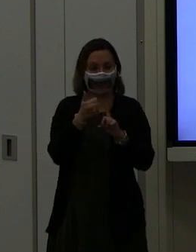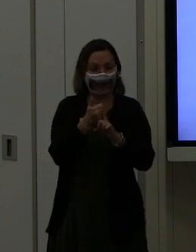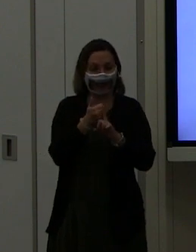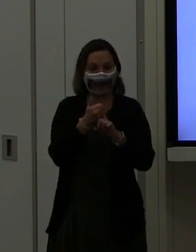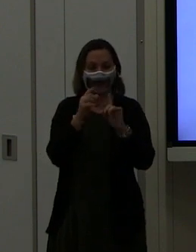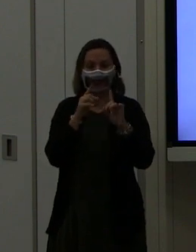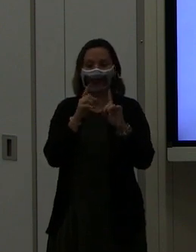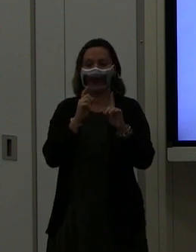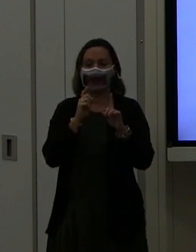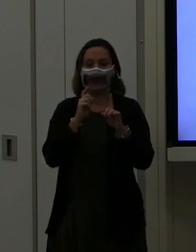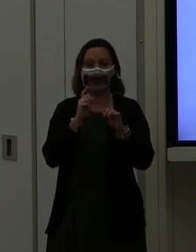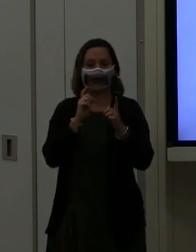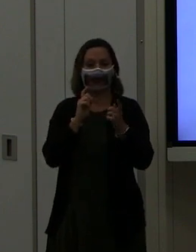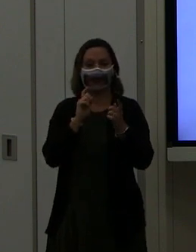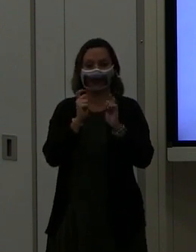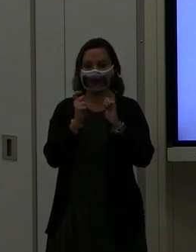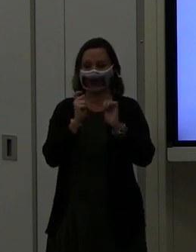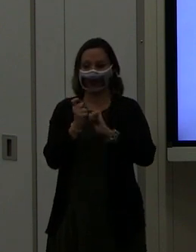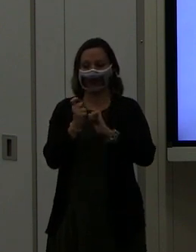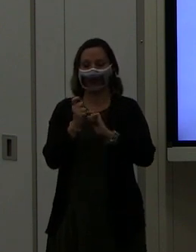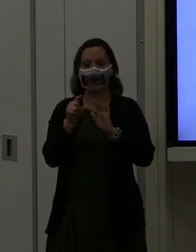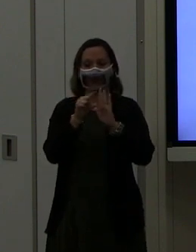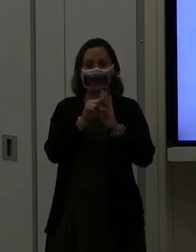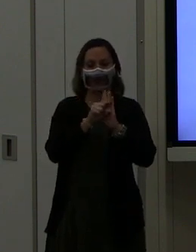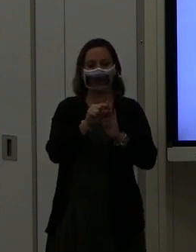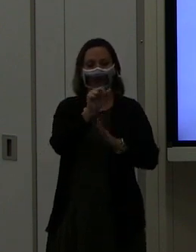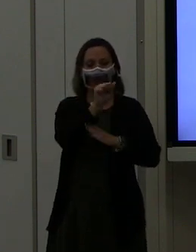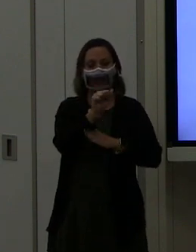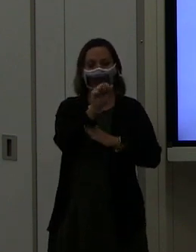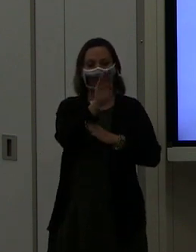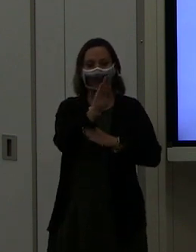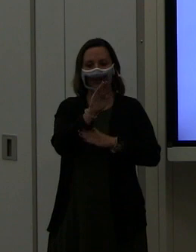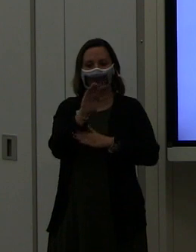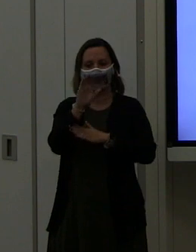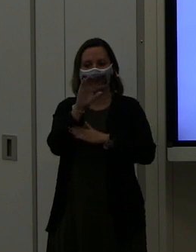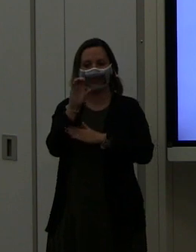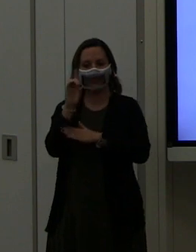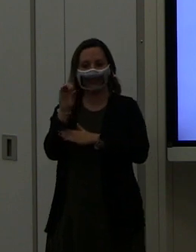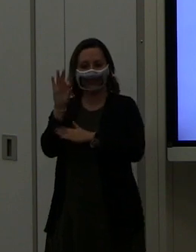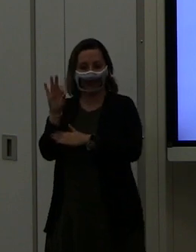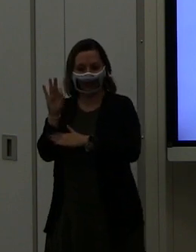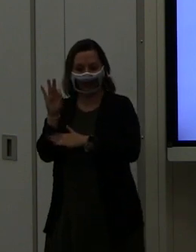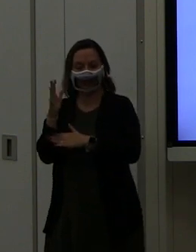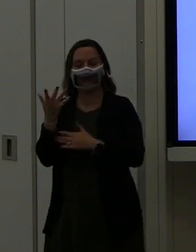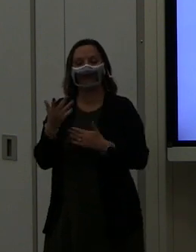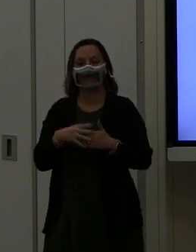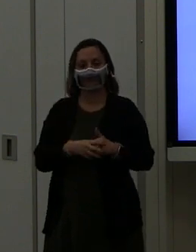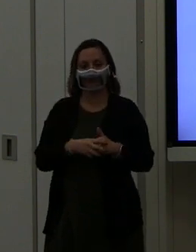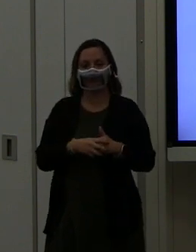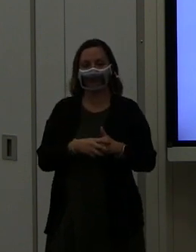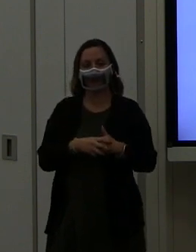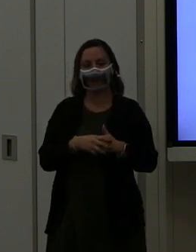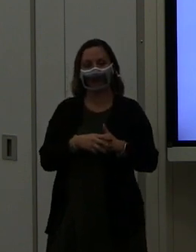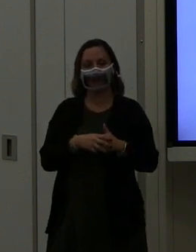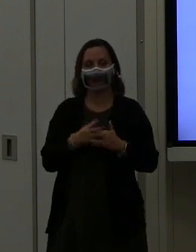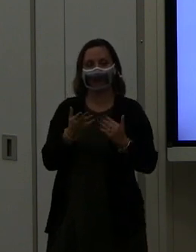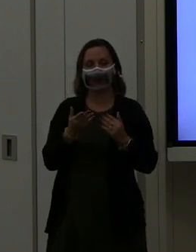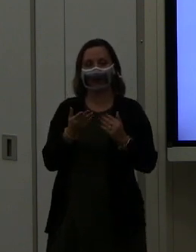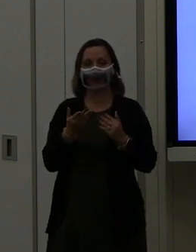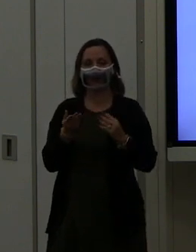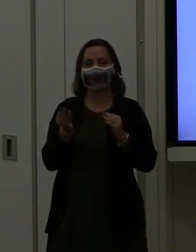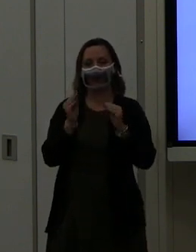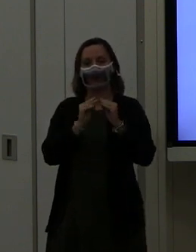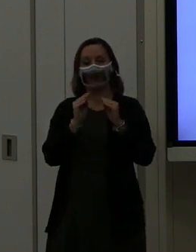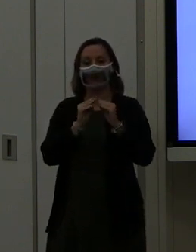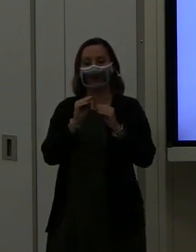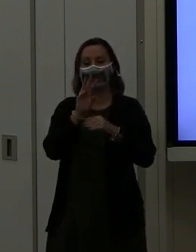in the distribution of grades from A's, B's, C's, D's, and F's, with, you know, far more than 65, almost 70% of our